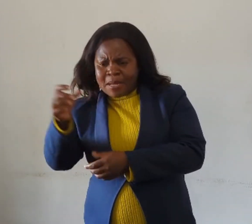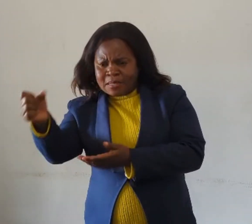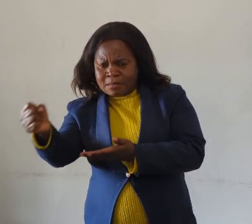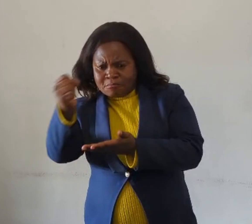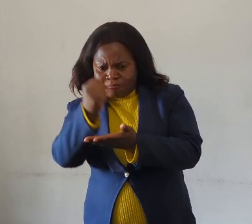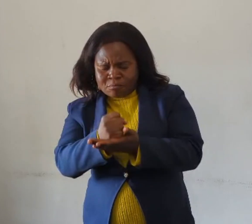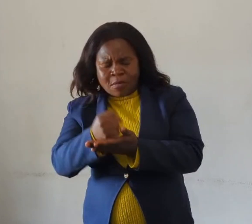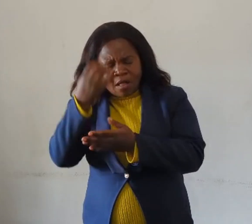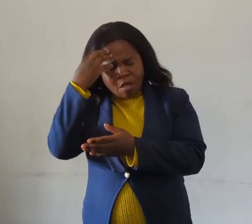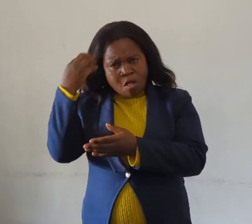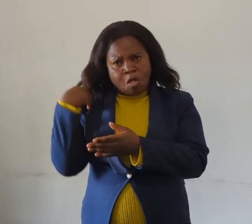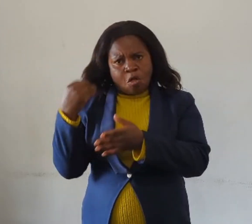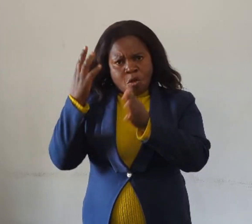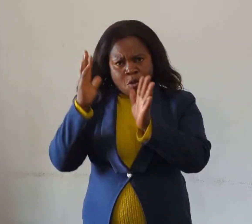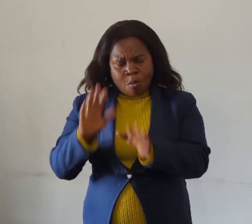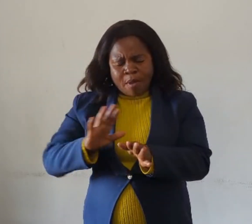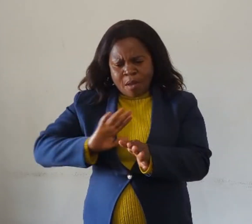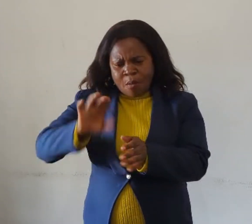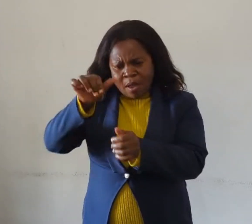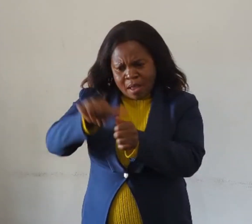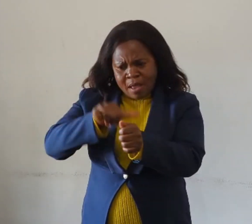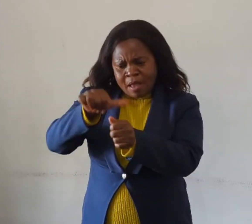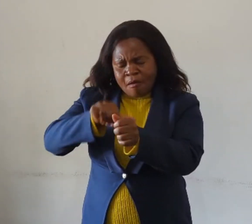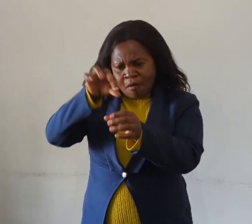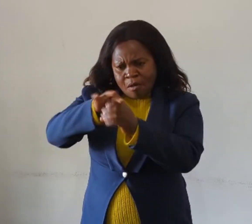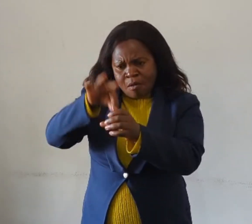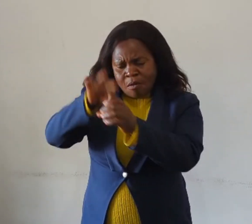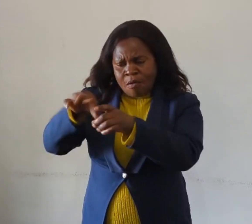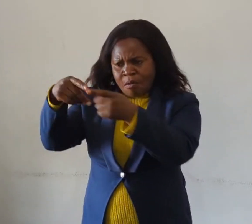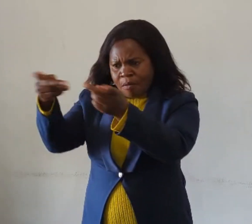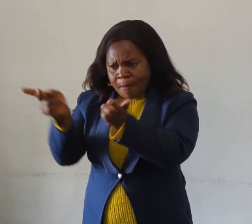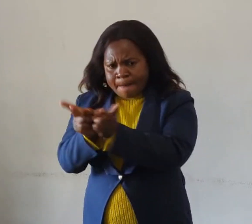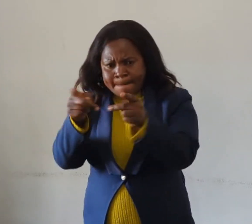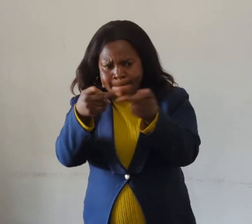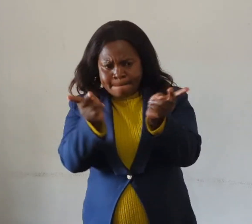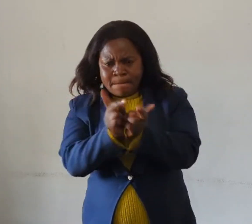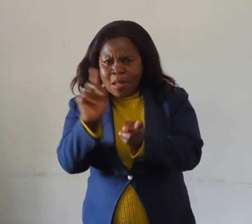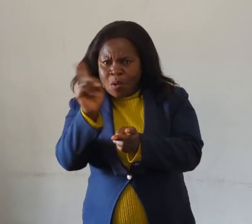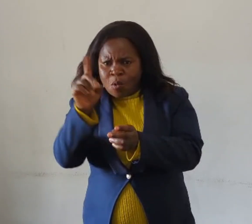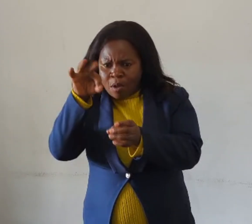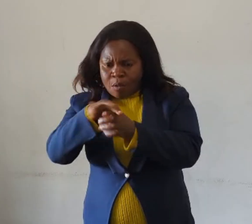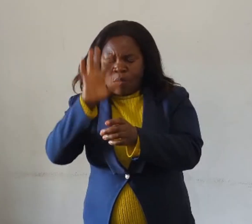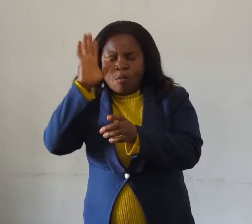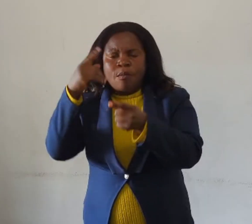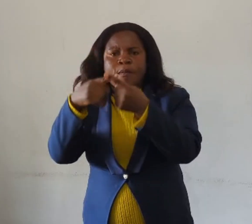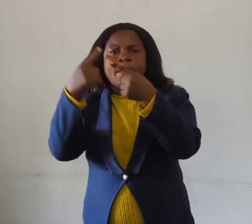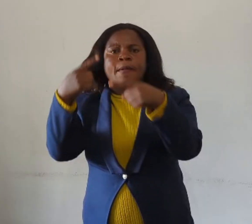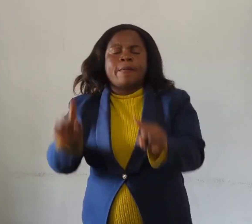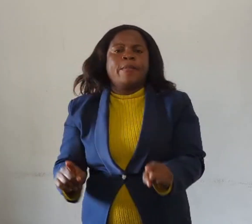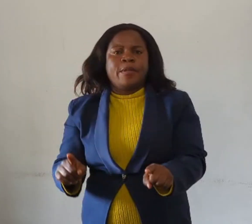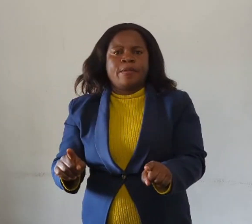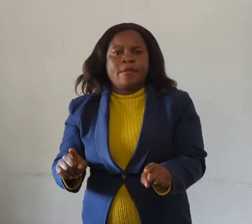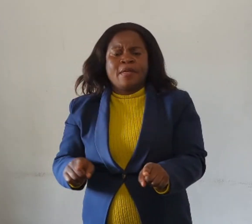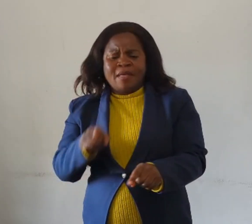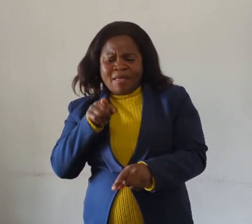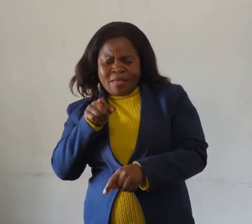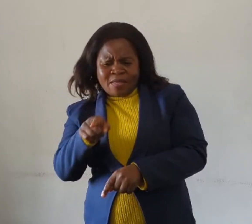officer for every polling station where voting will take place. The presiding officer is